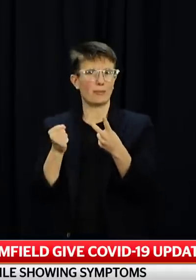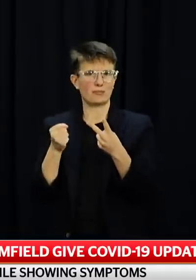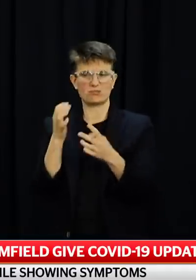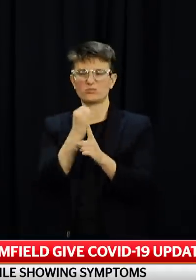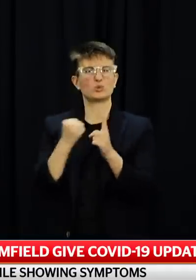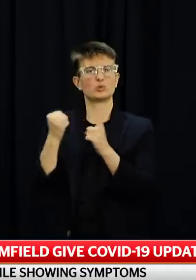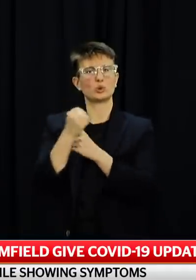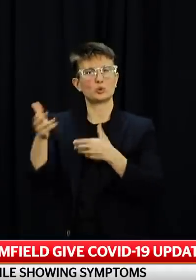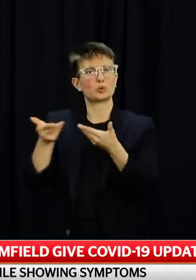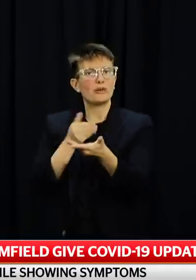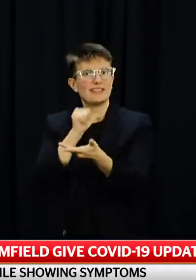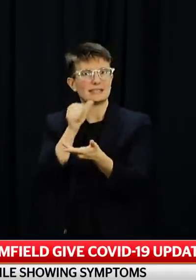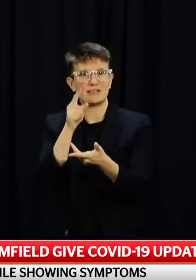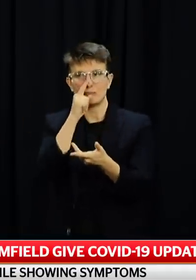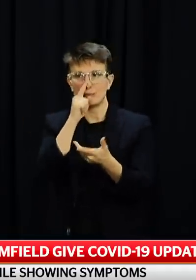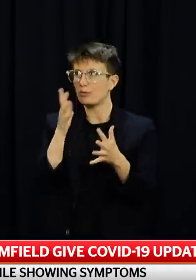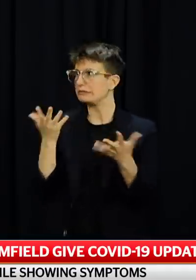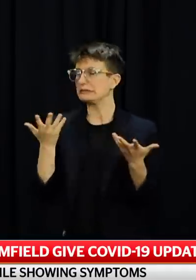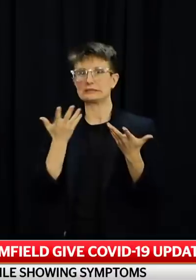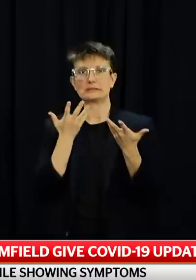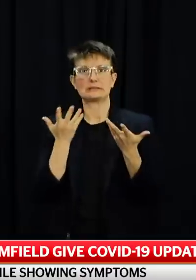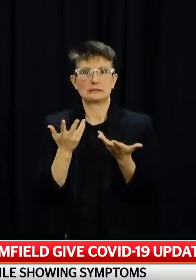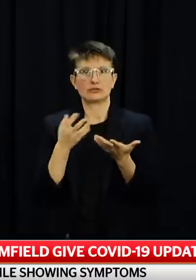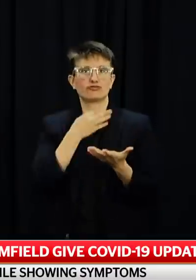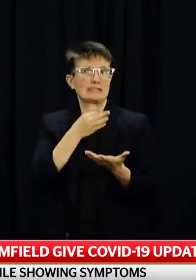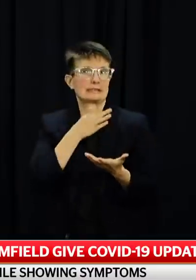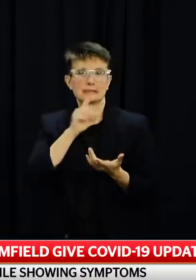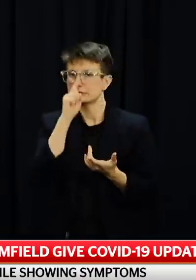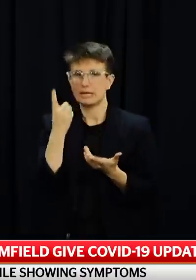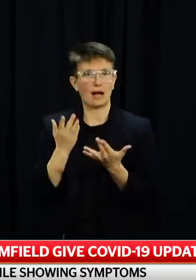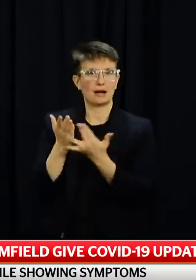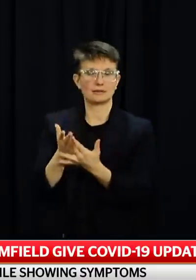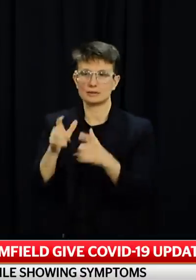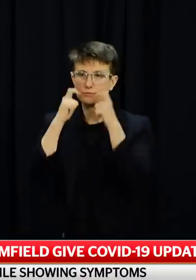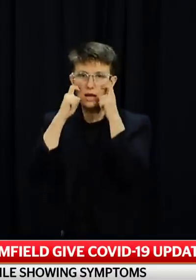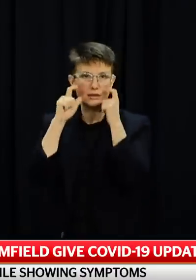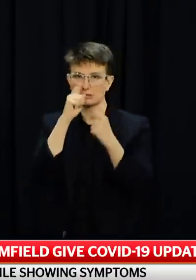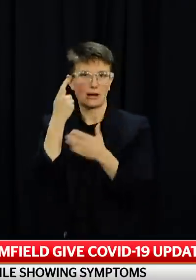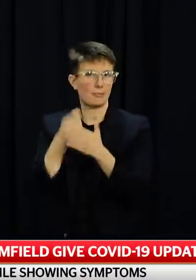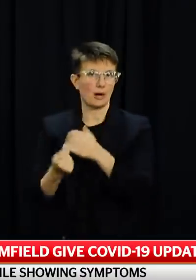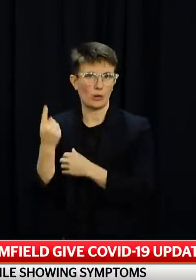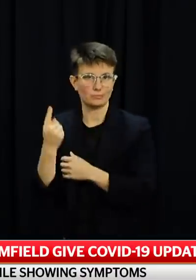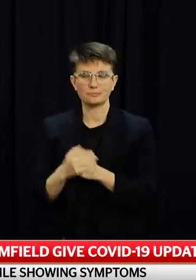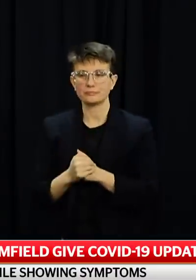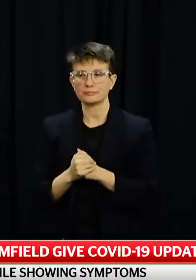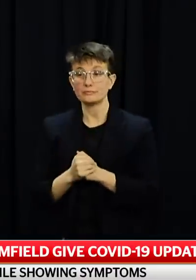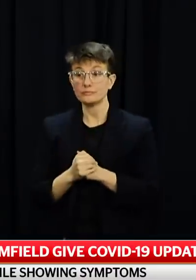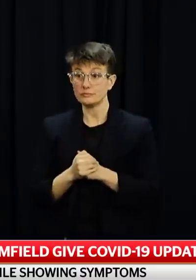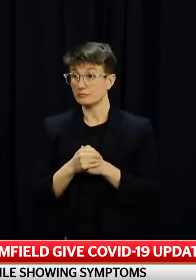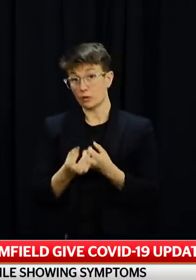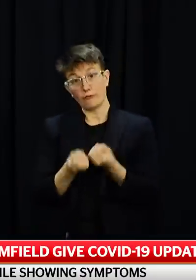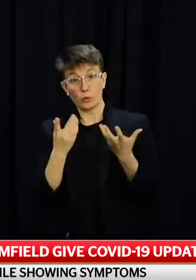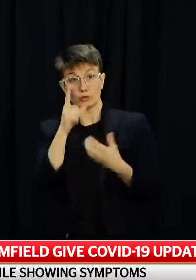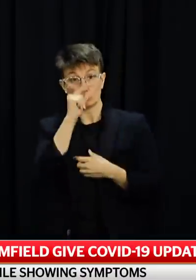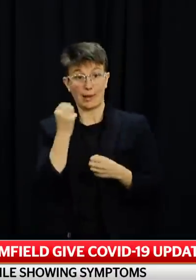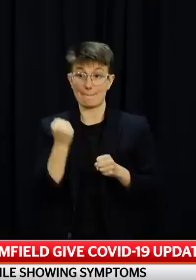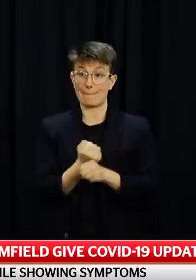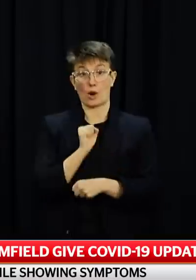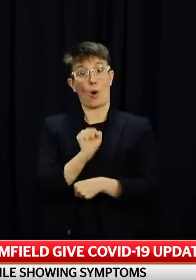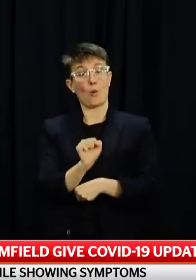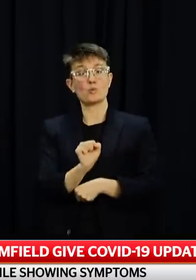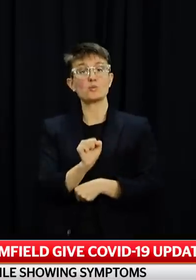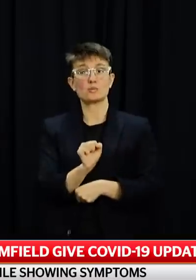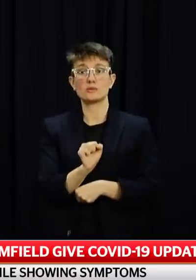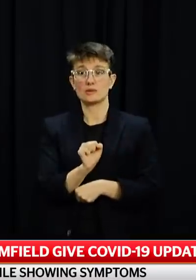to access masks. I again remind people, though, you can fashion your own face covering